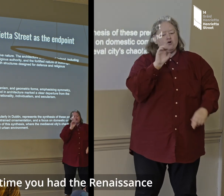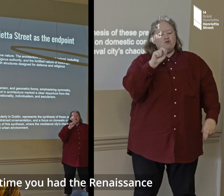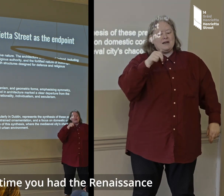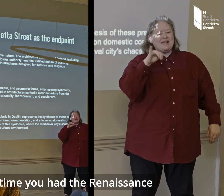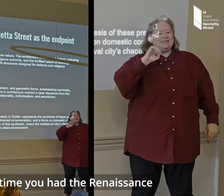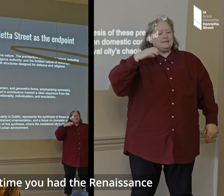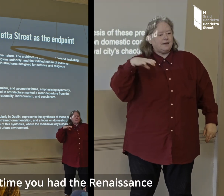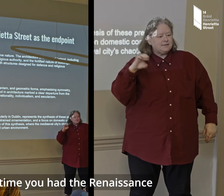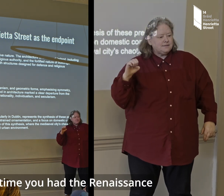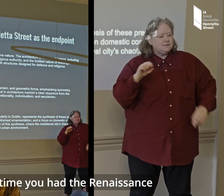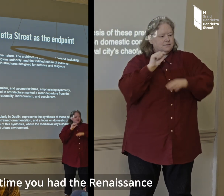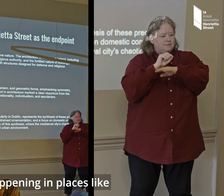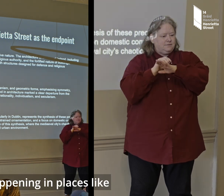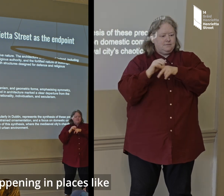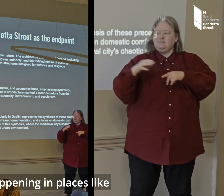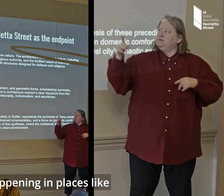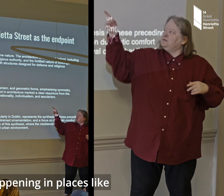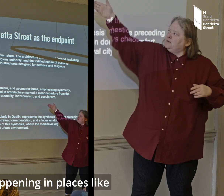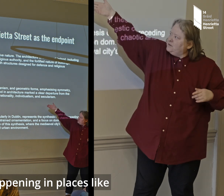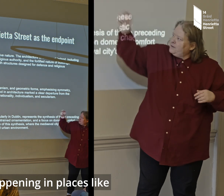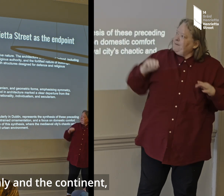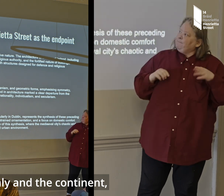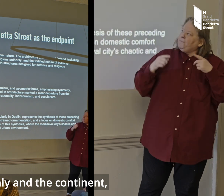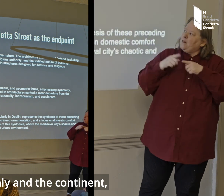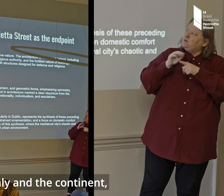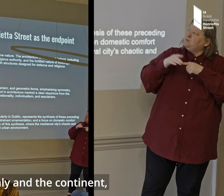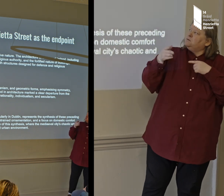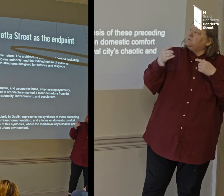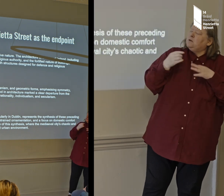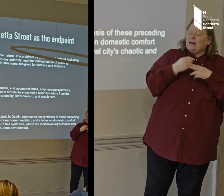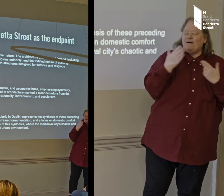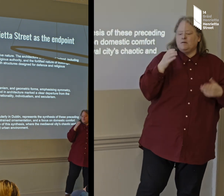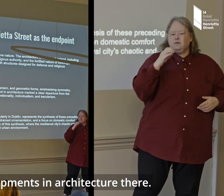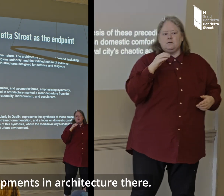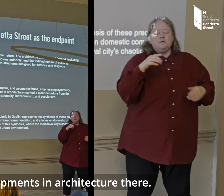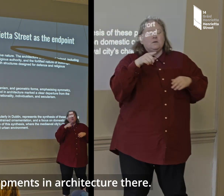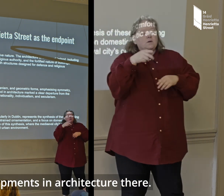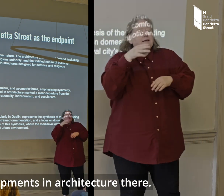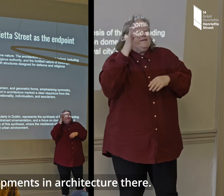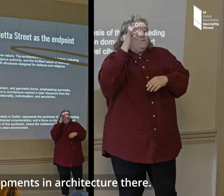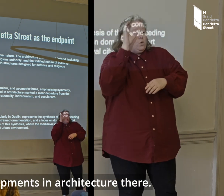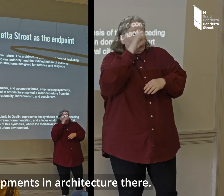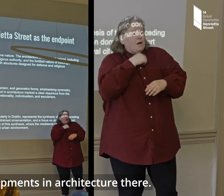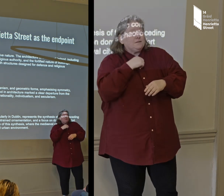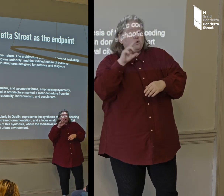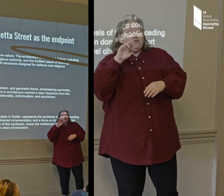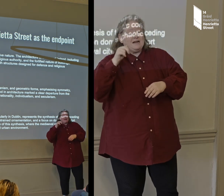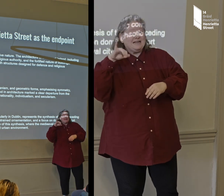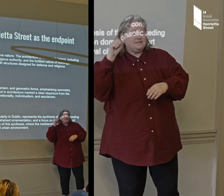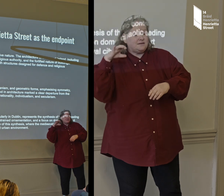And at the time, you had the Renaissance happening in places like Italy and the continent, and developments in architecture